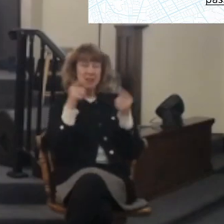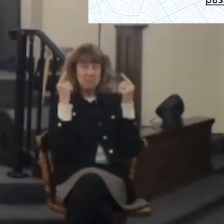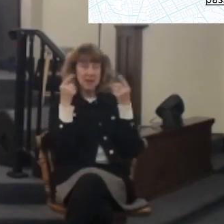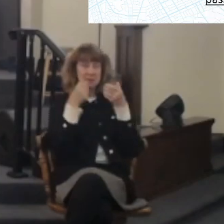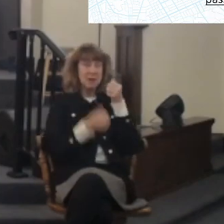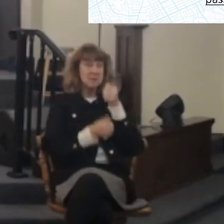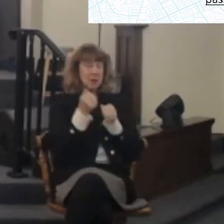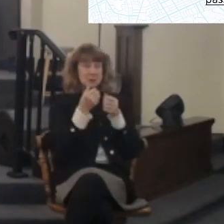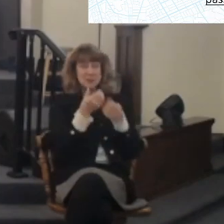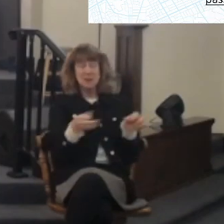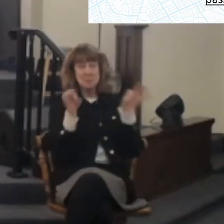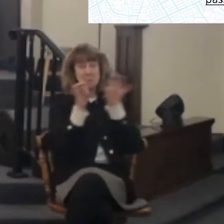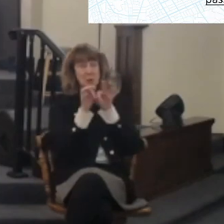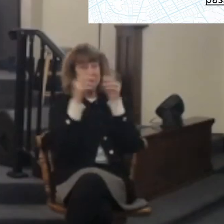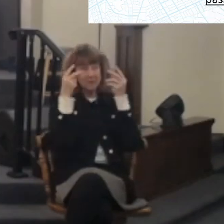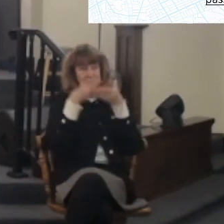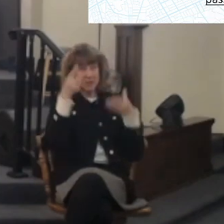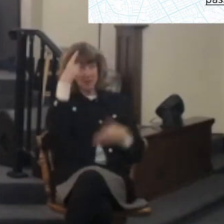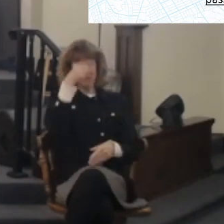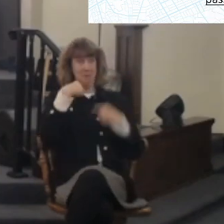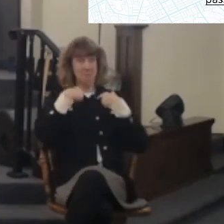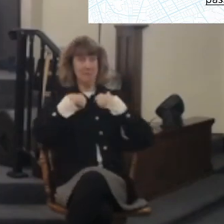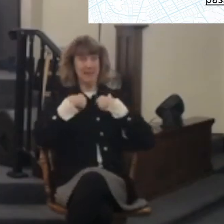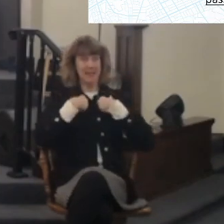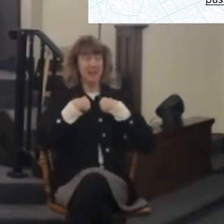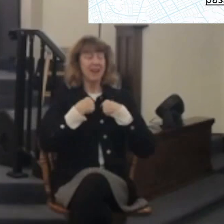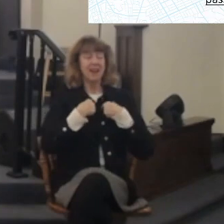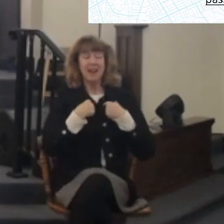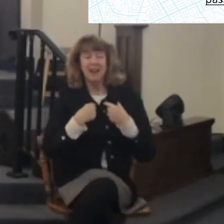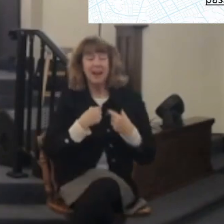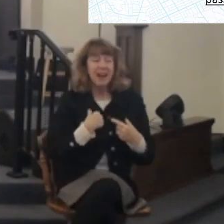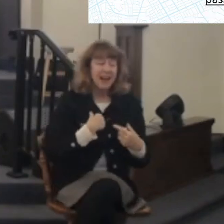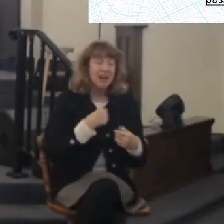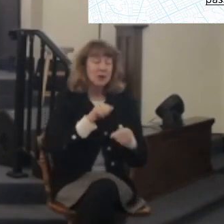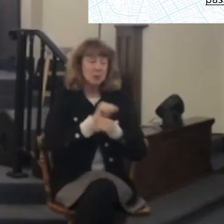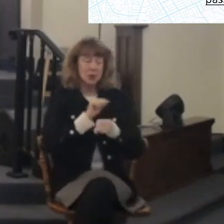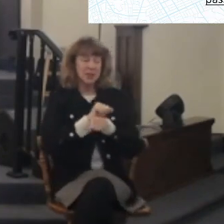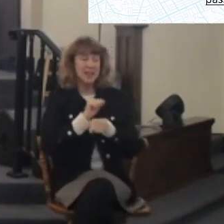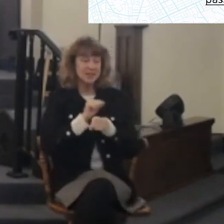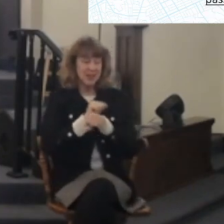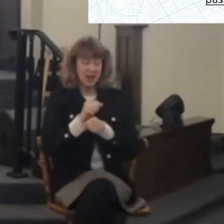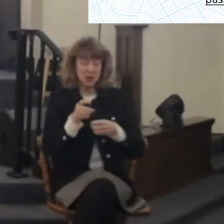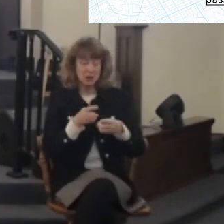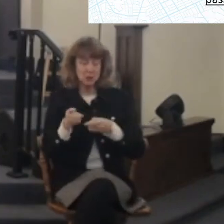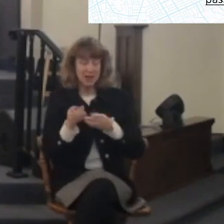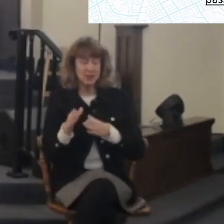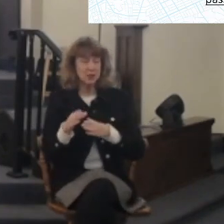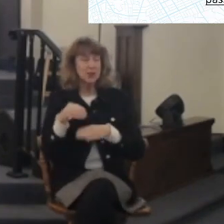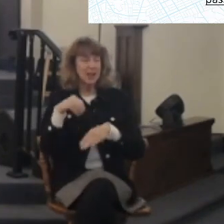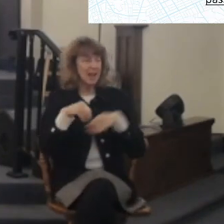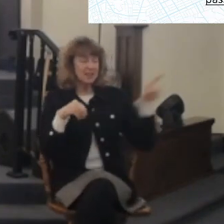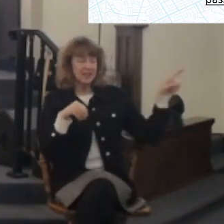verse when I'm feeling down and out. Some of y'all know I work as the executive director down in Summit Lake at Students with a